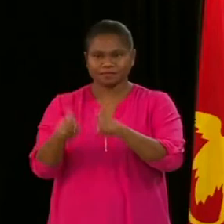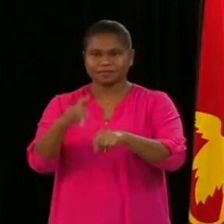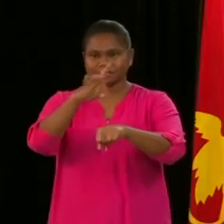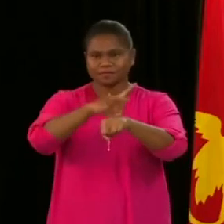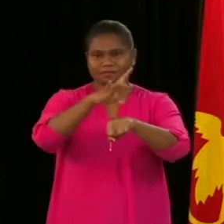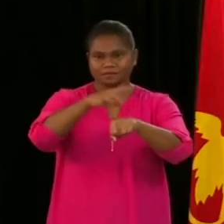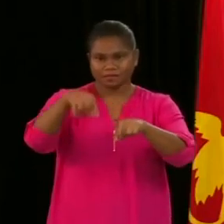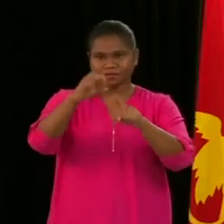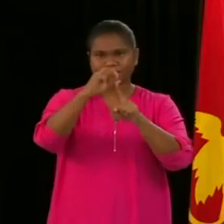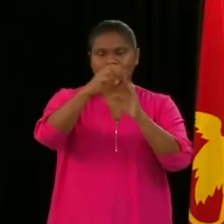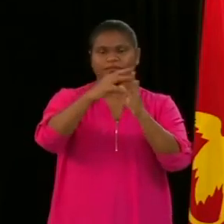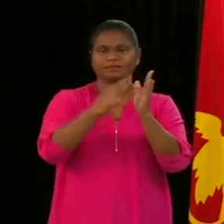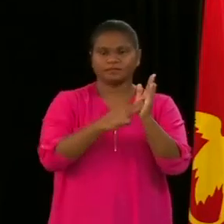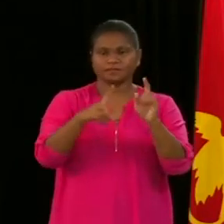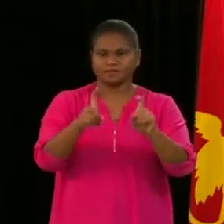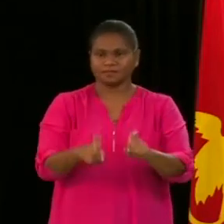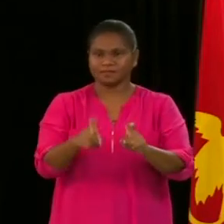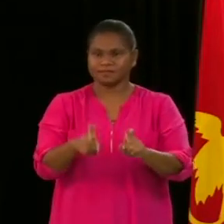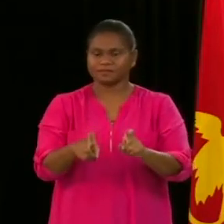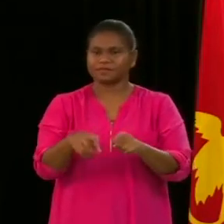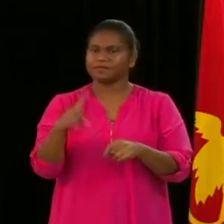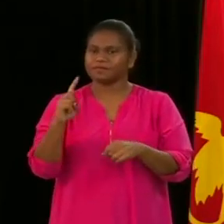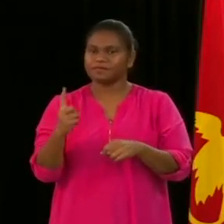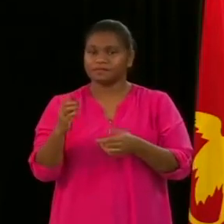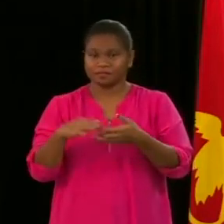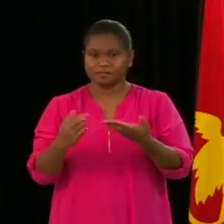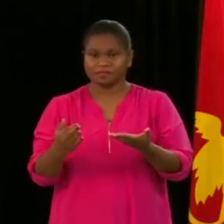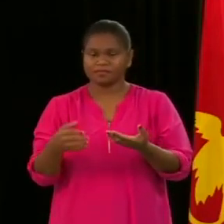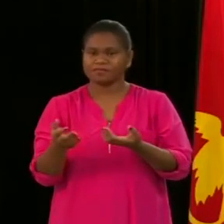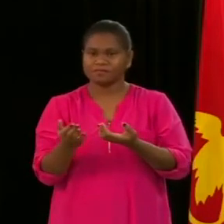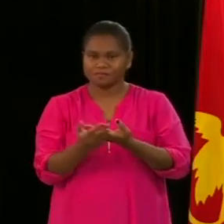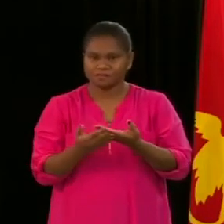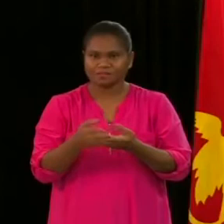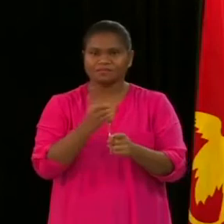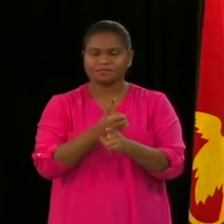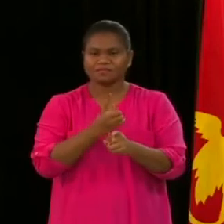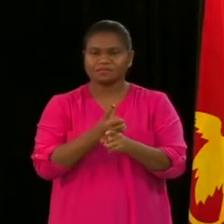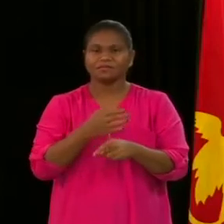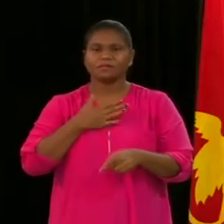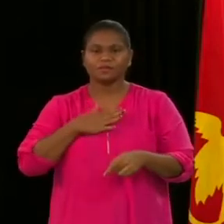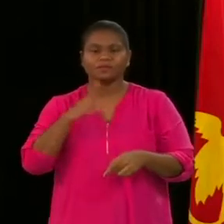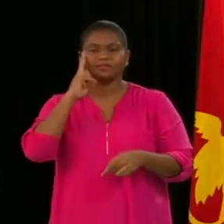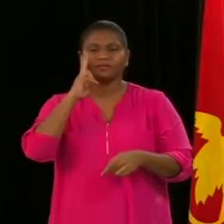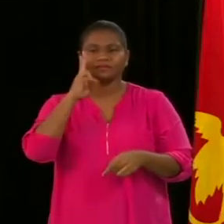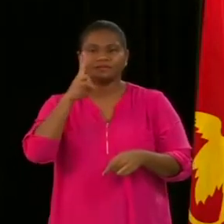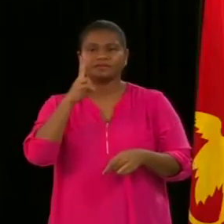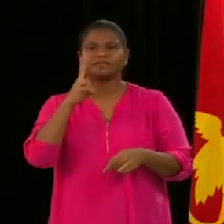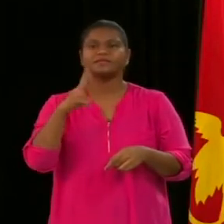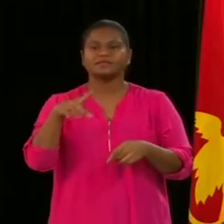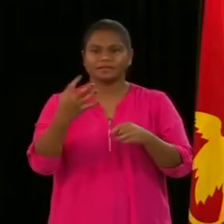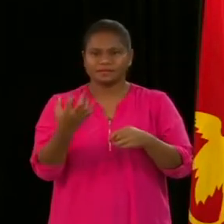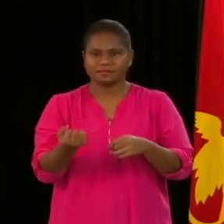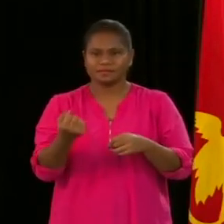setting. So that's where the PPEs are. But as we speak, we are working towards ensuring that we get